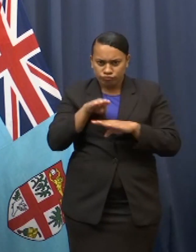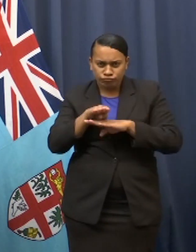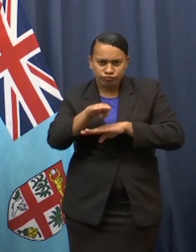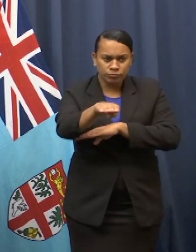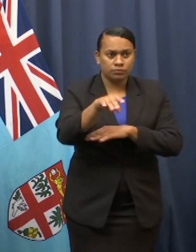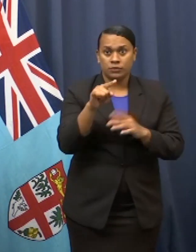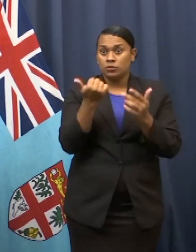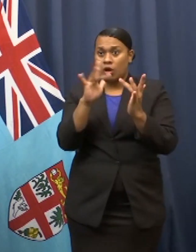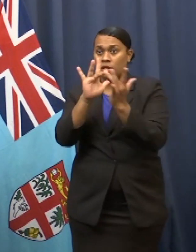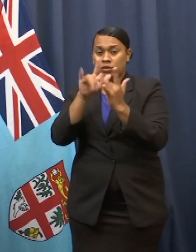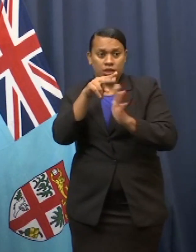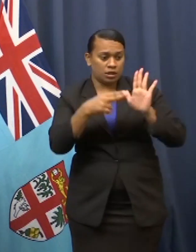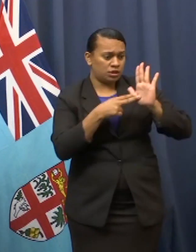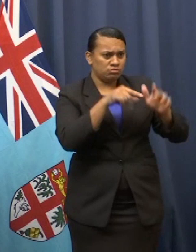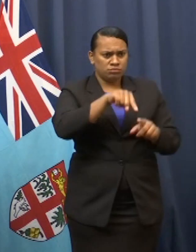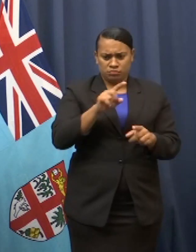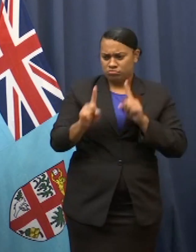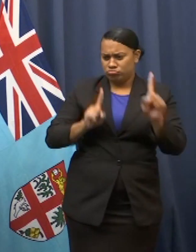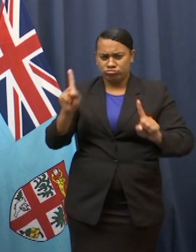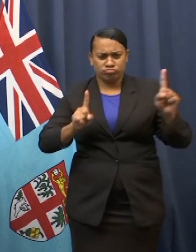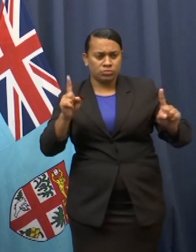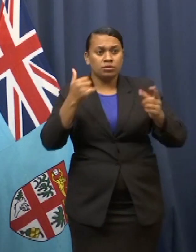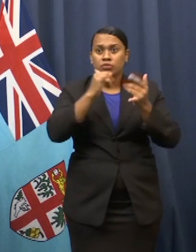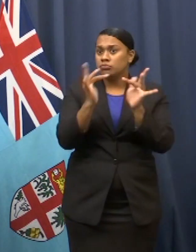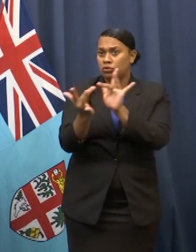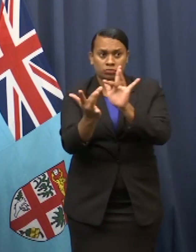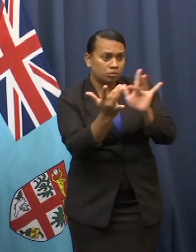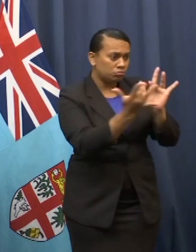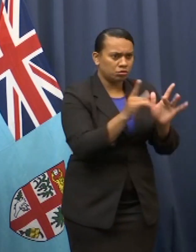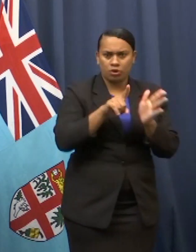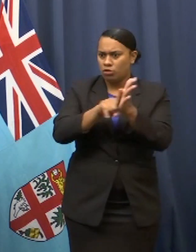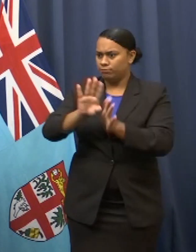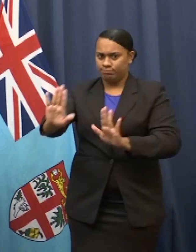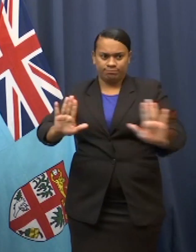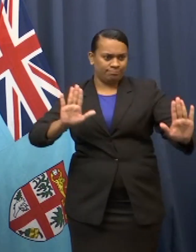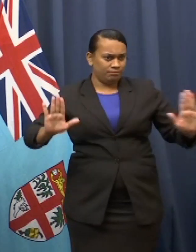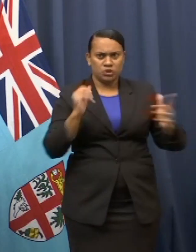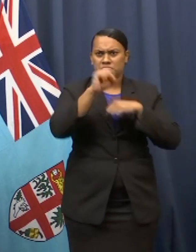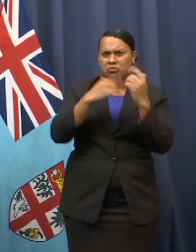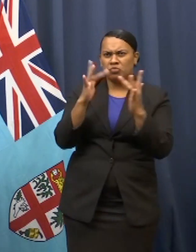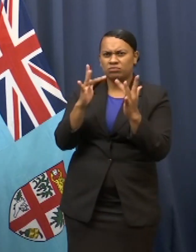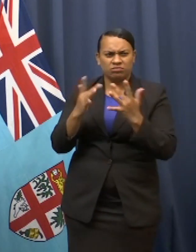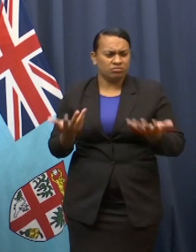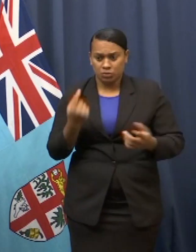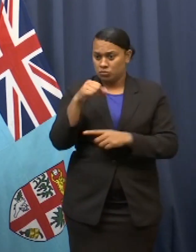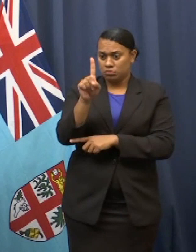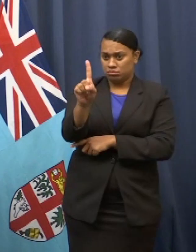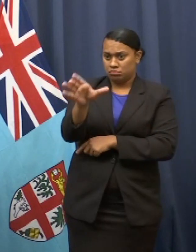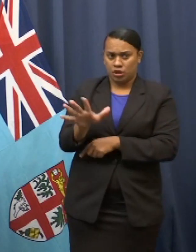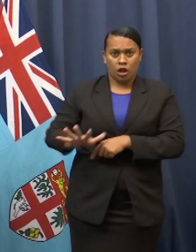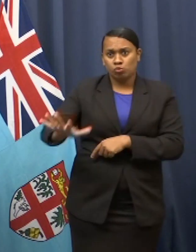or anywhere outside the Lautoka confined area. All 11 household members remained in